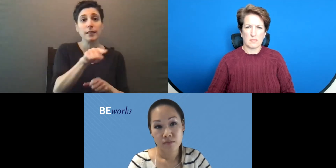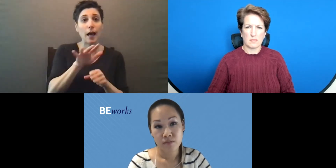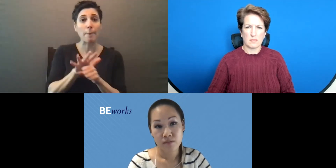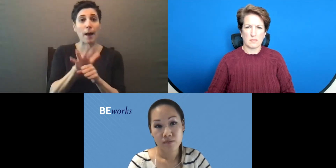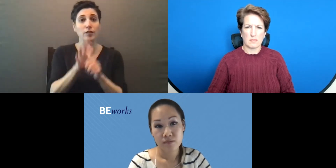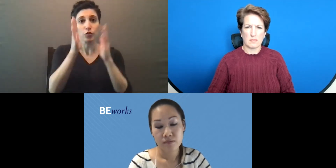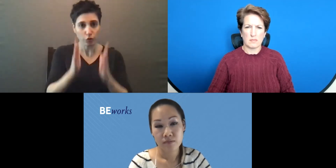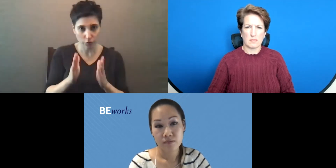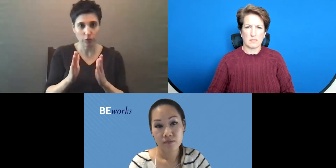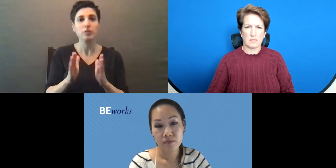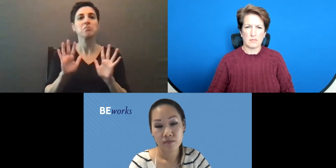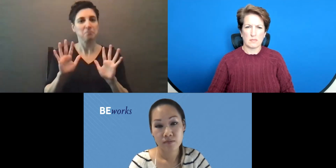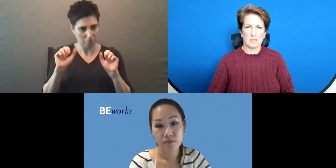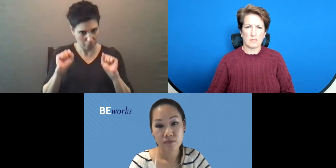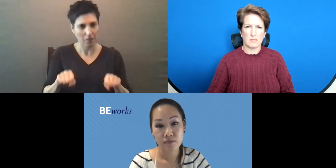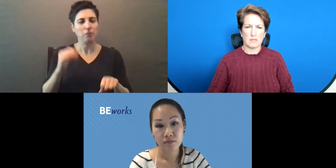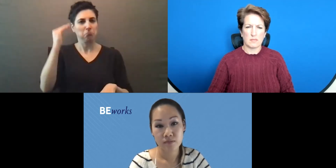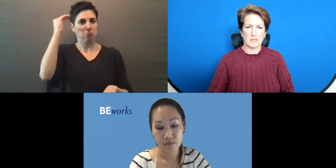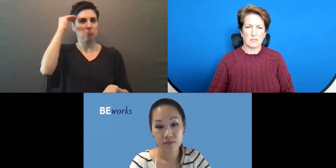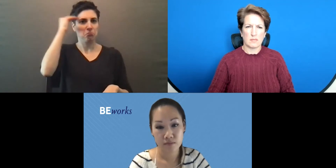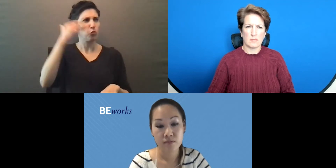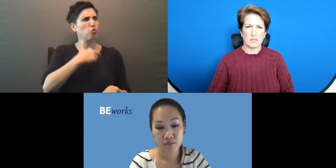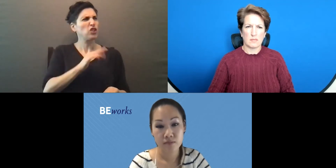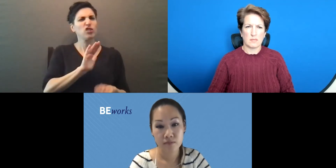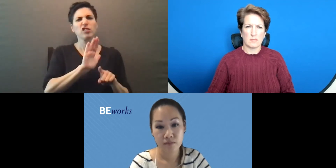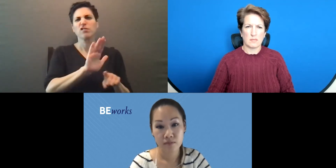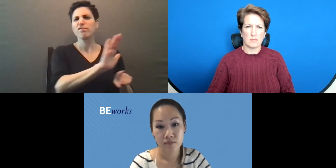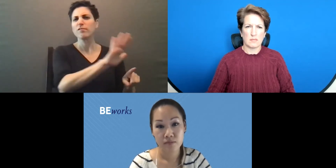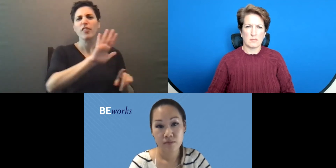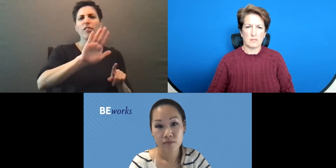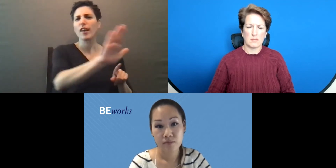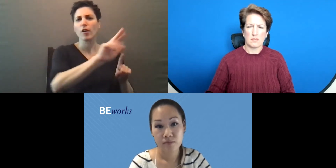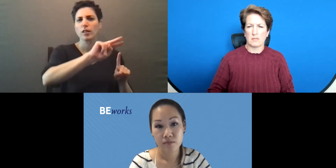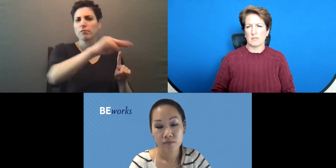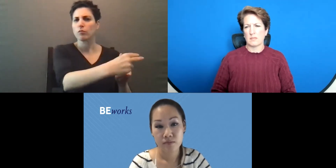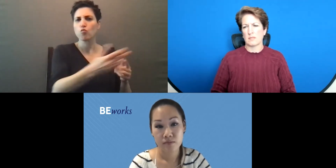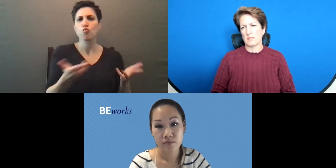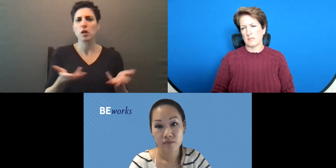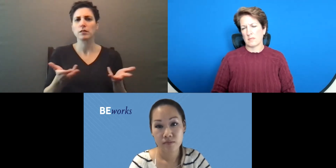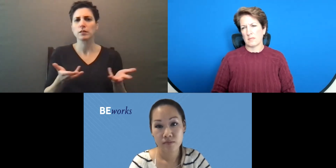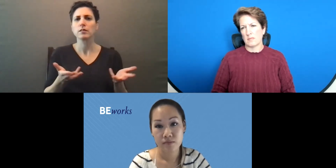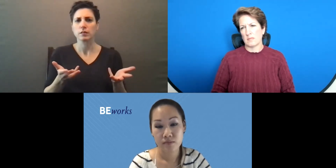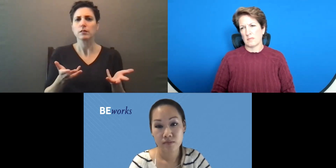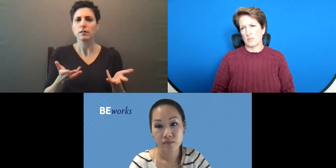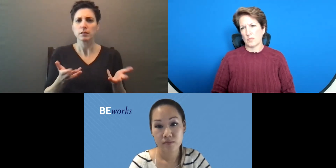actually be aware of what's the religious position on